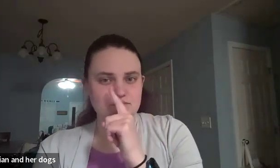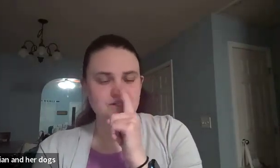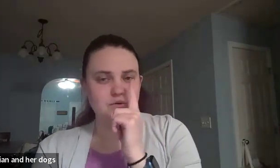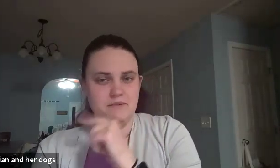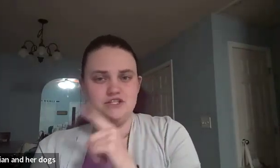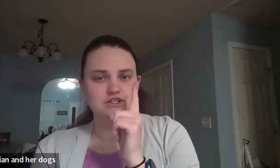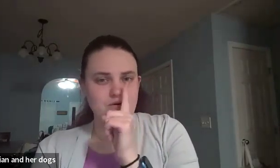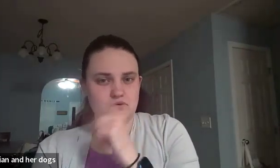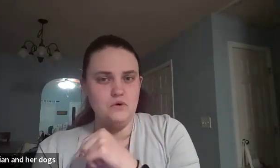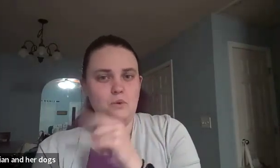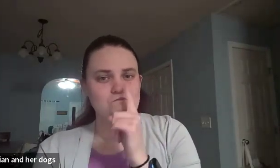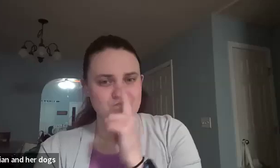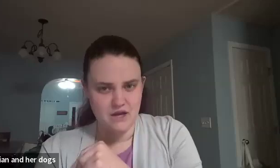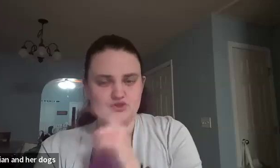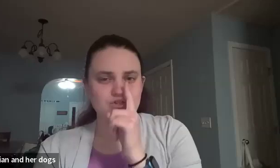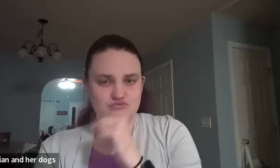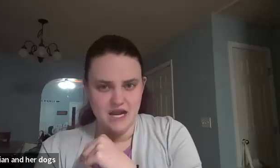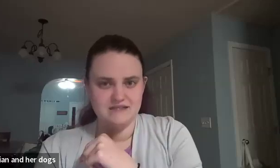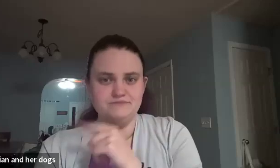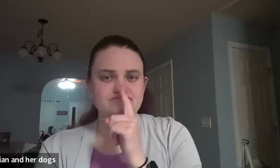So you want to make sure you do a full mouse rat.